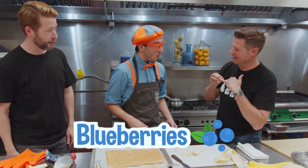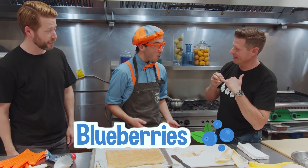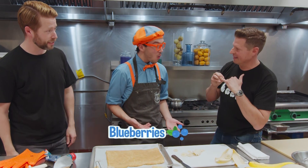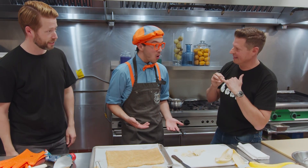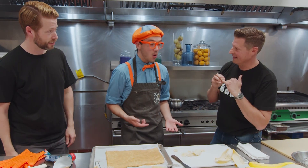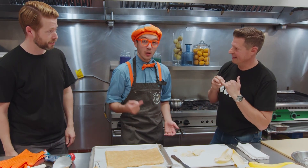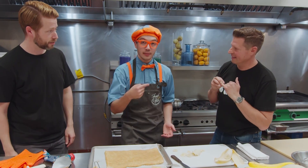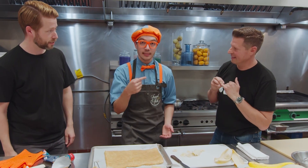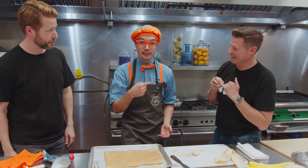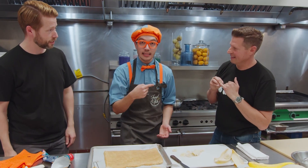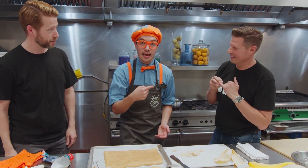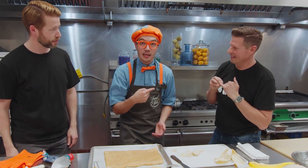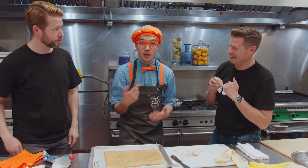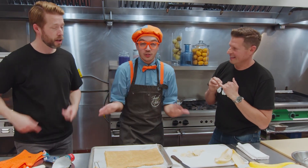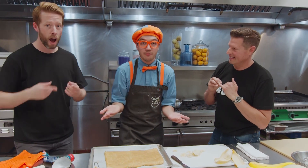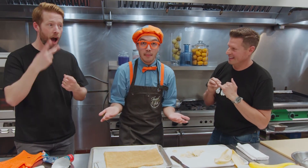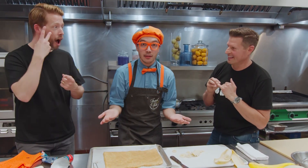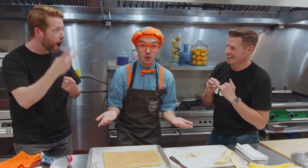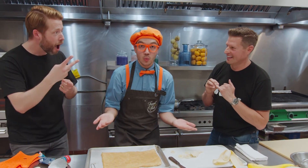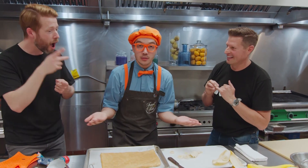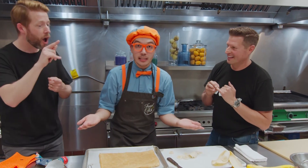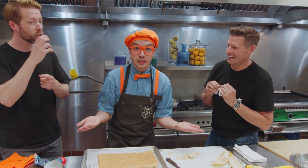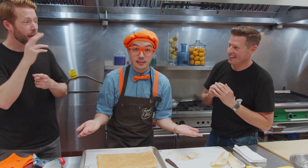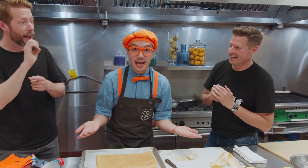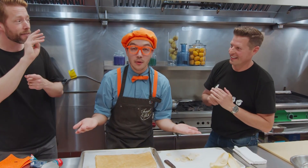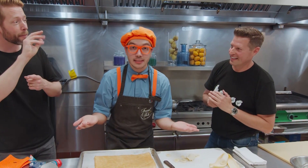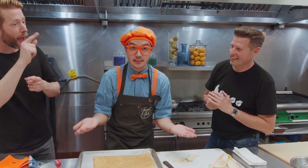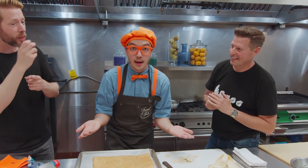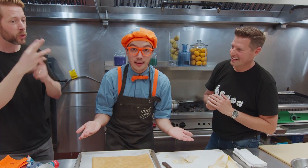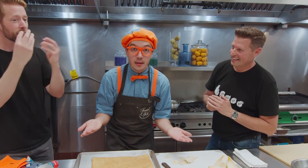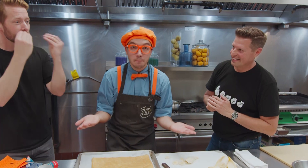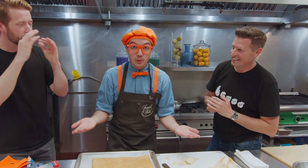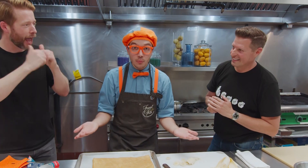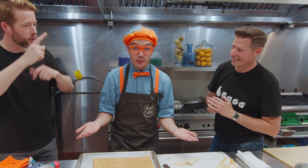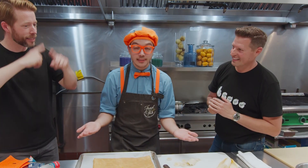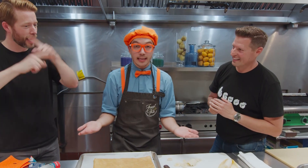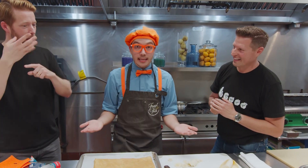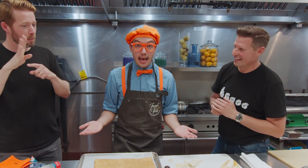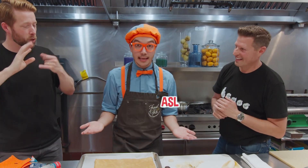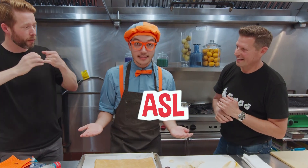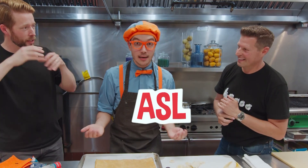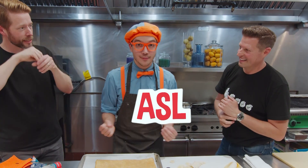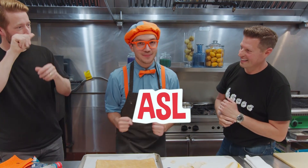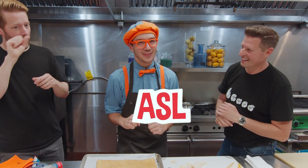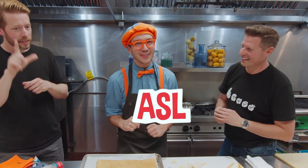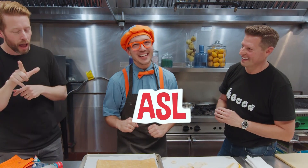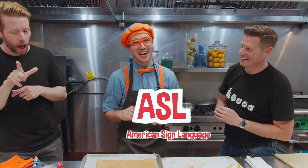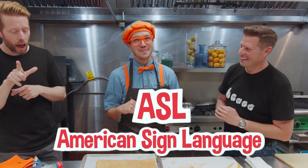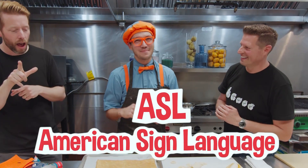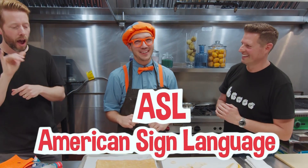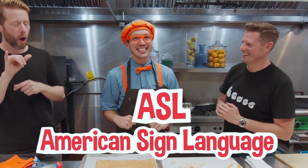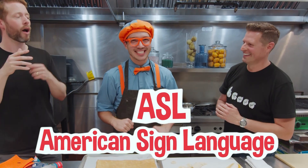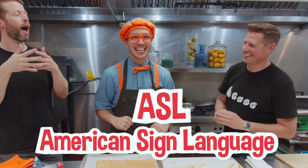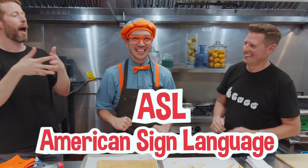Blueberries. Ooh! Did you see that? Chef Matthew was teaching us how to sign blueberries in ASO, or